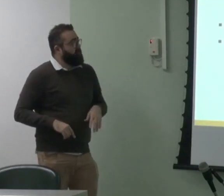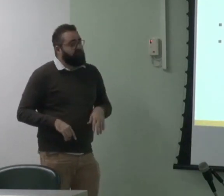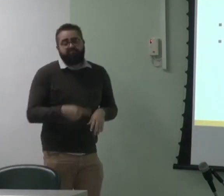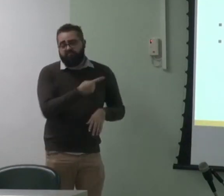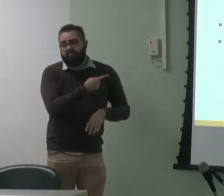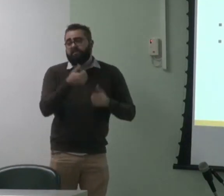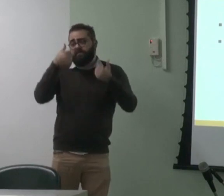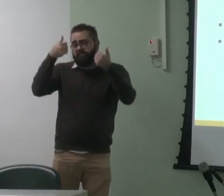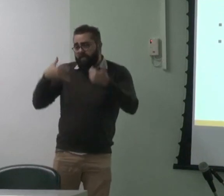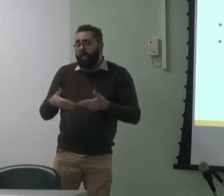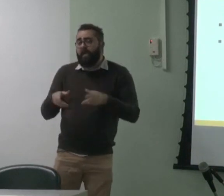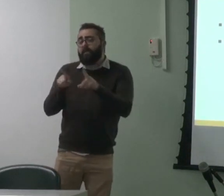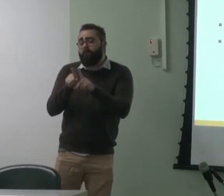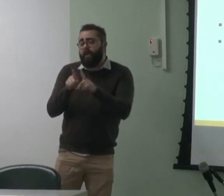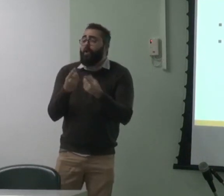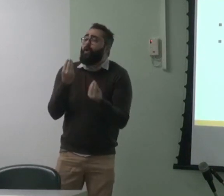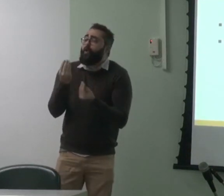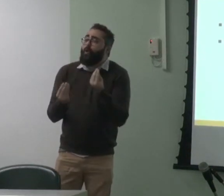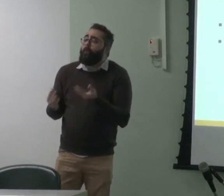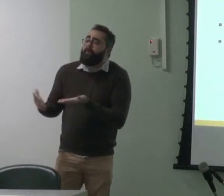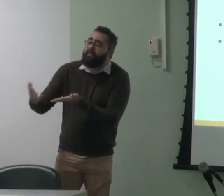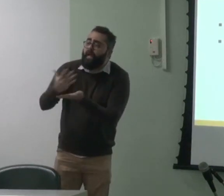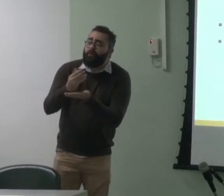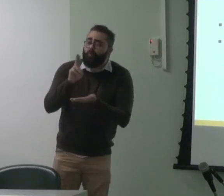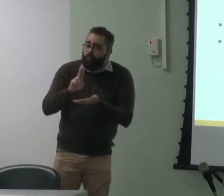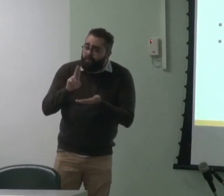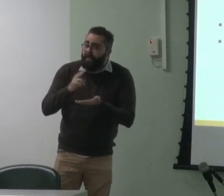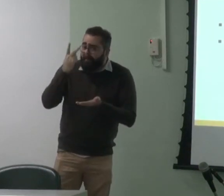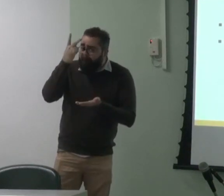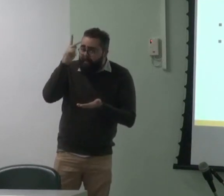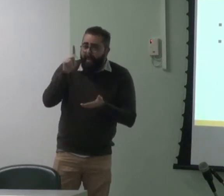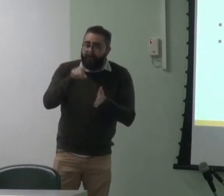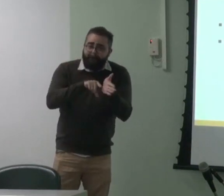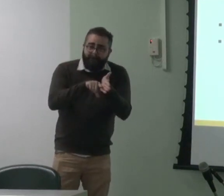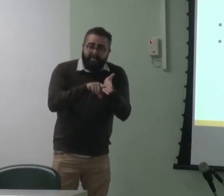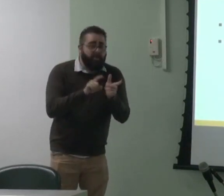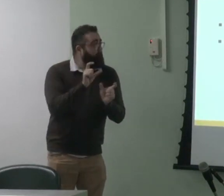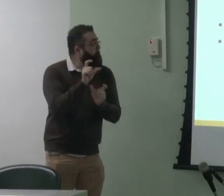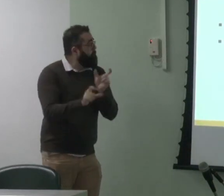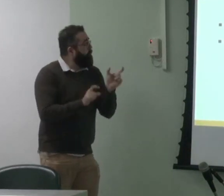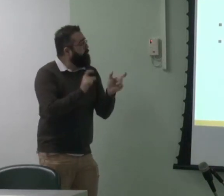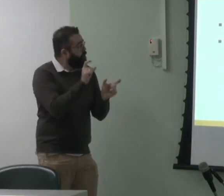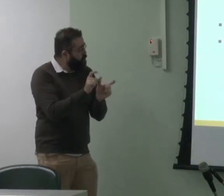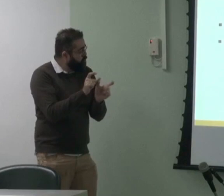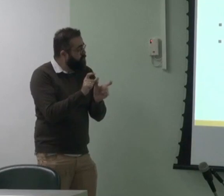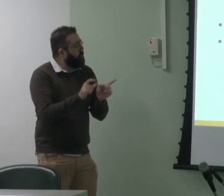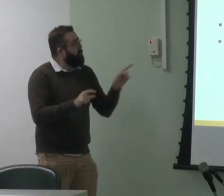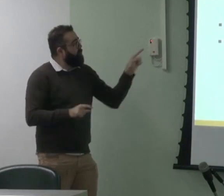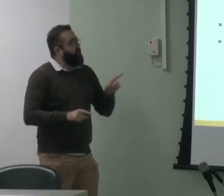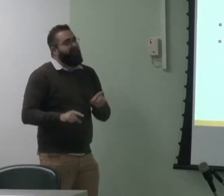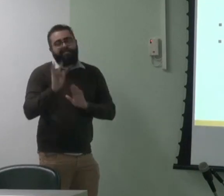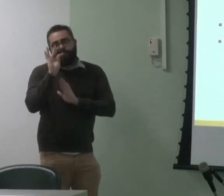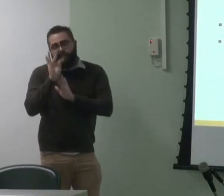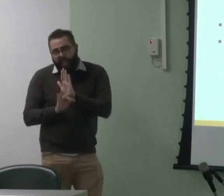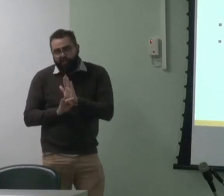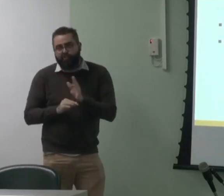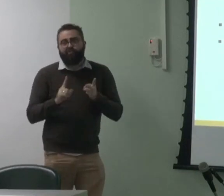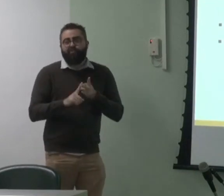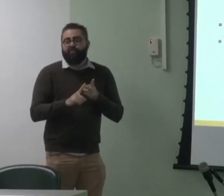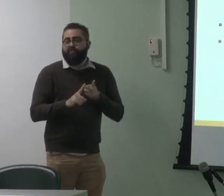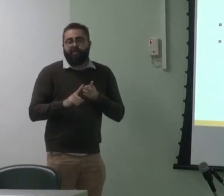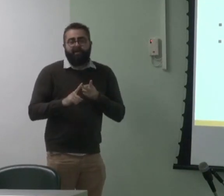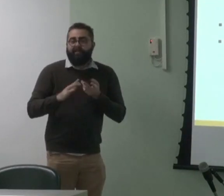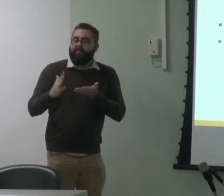the study of morphology. I divided them into 3 groups. I gave examples of text corpora, lexical databases, and